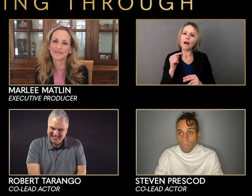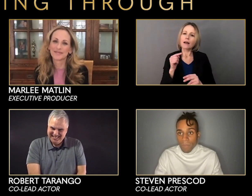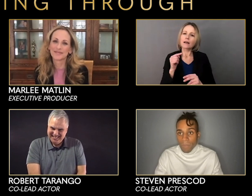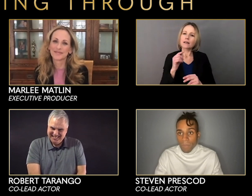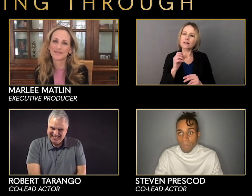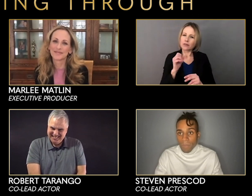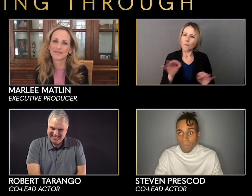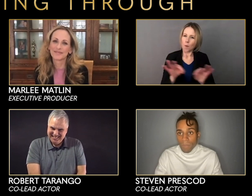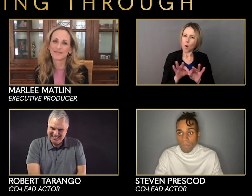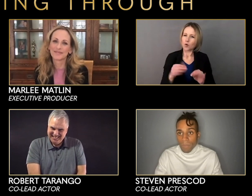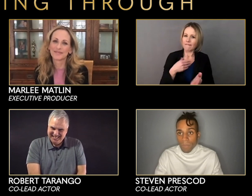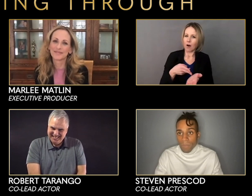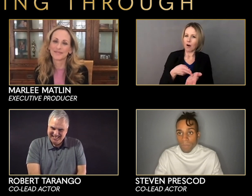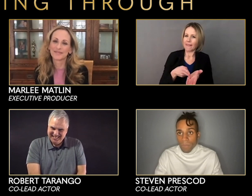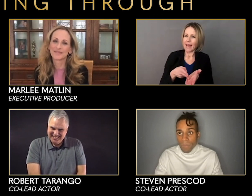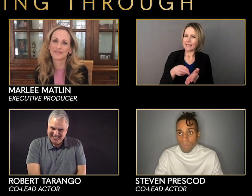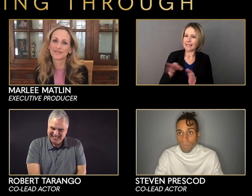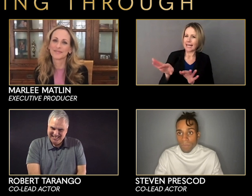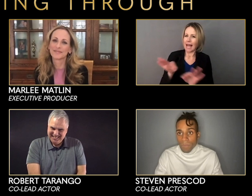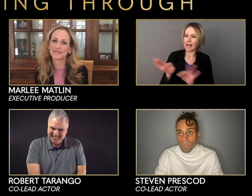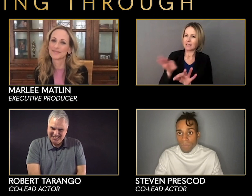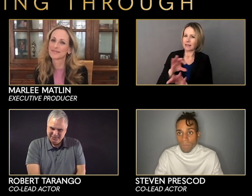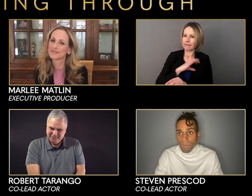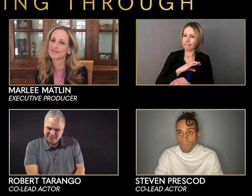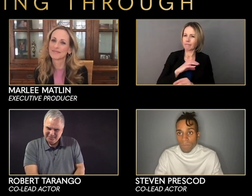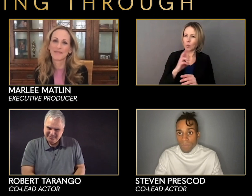have authentic casting when you can.